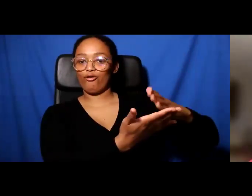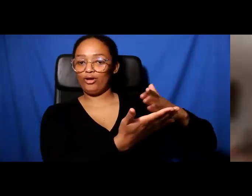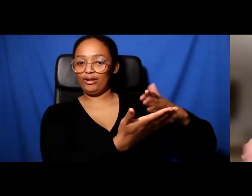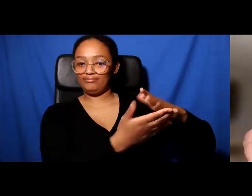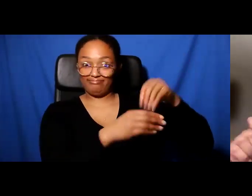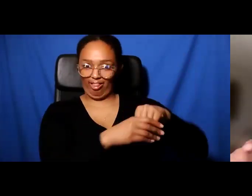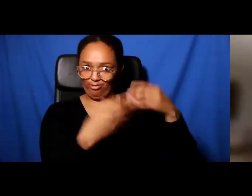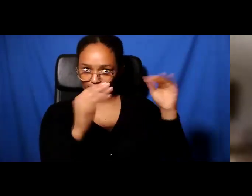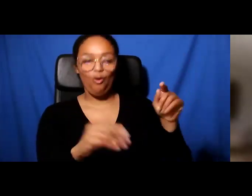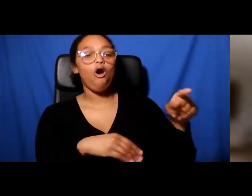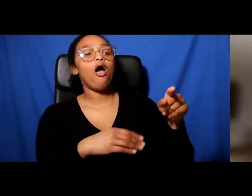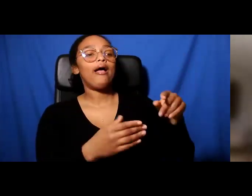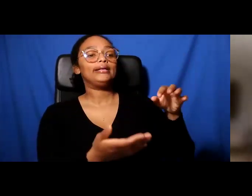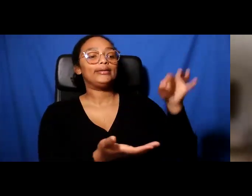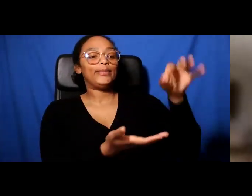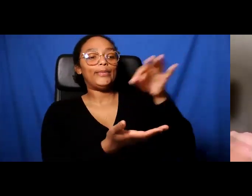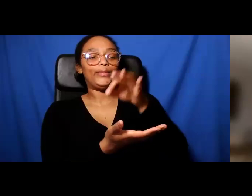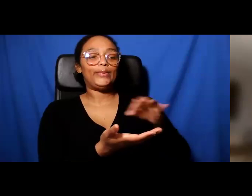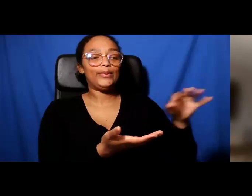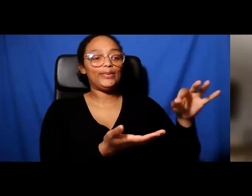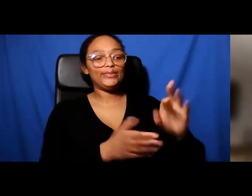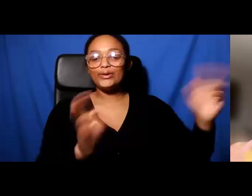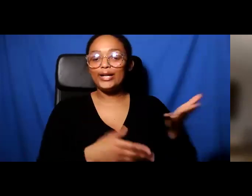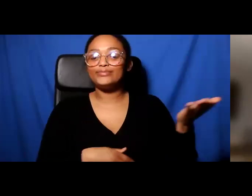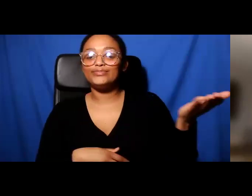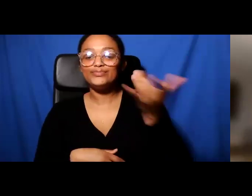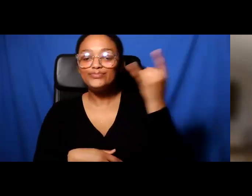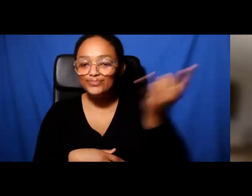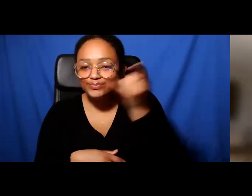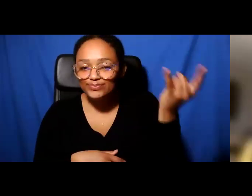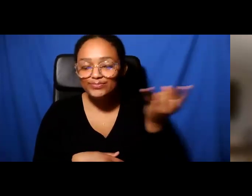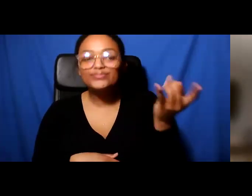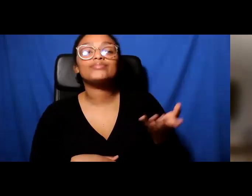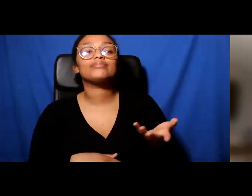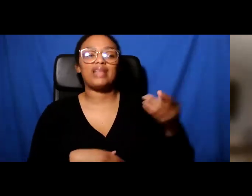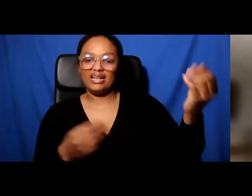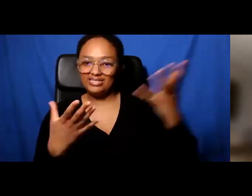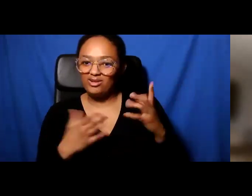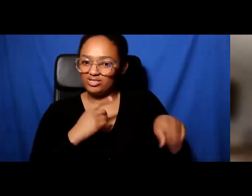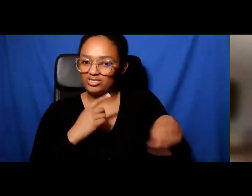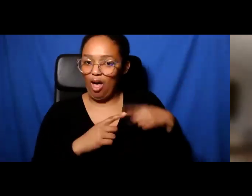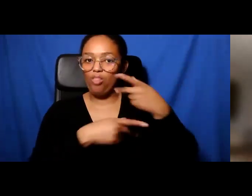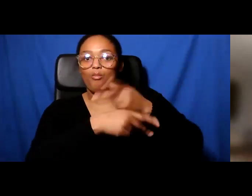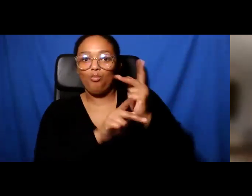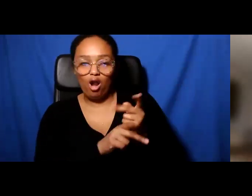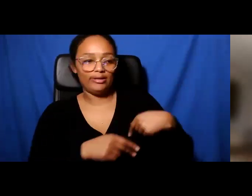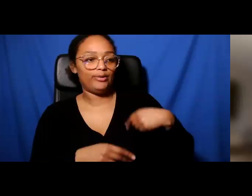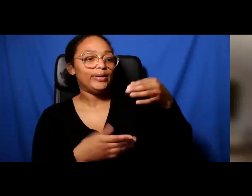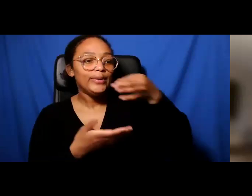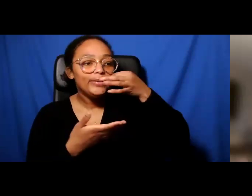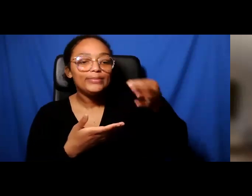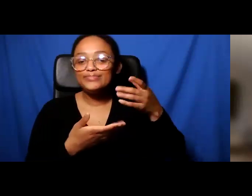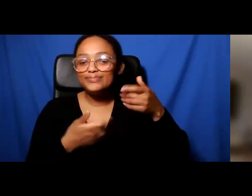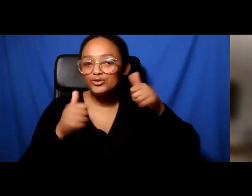them. He's serving them around. He's got a big crowd. He's telling us there's no preservatives. It's locally sourced. You can cook these under